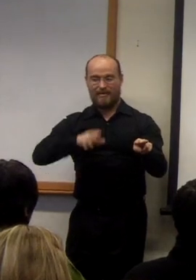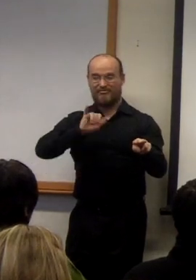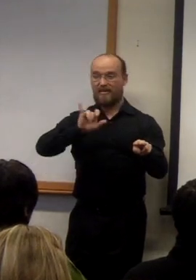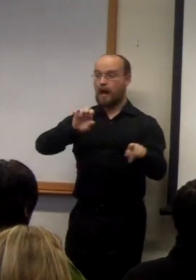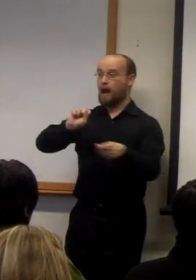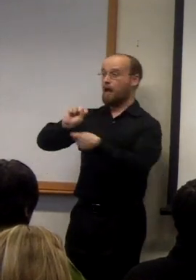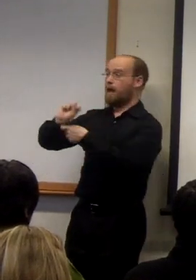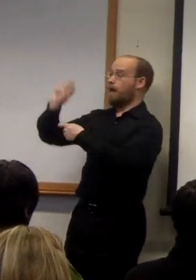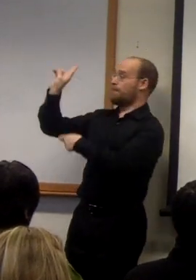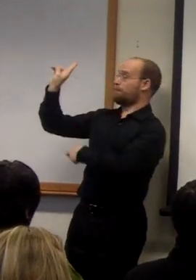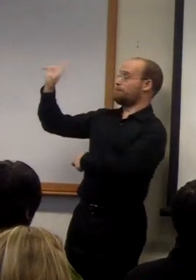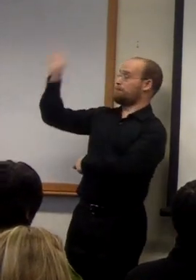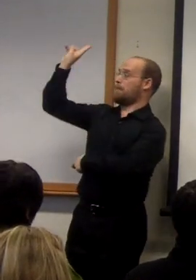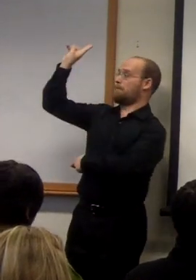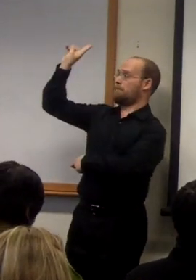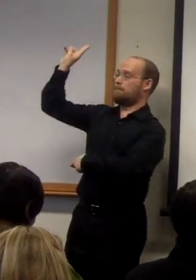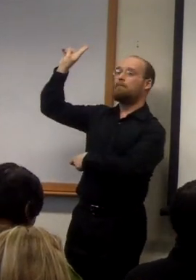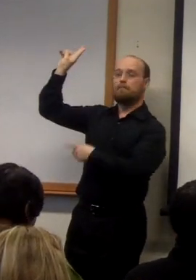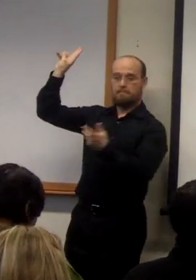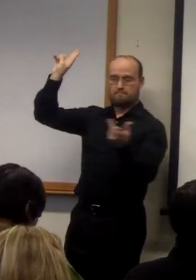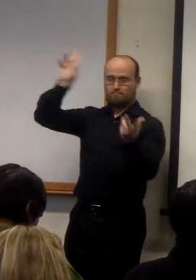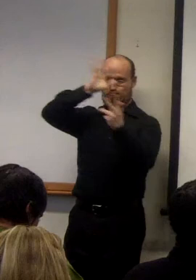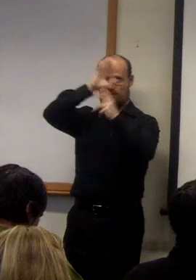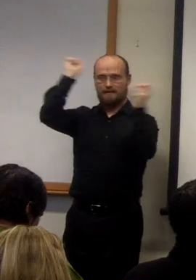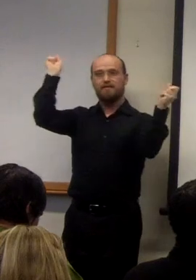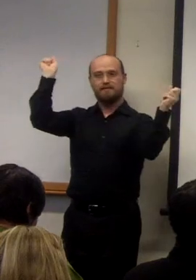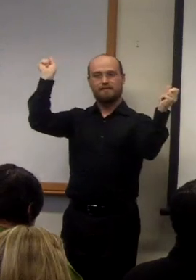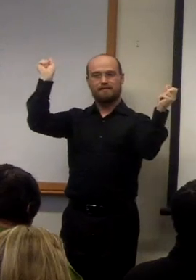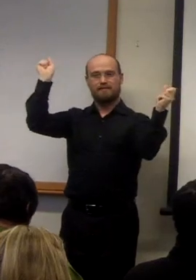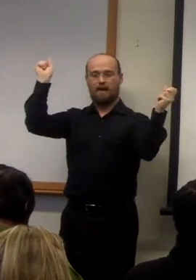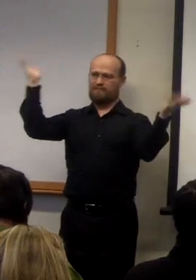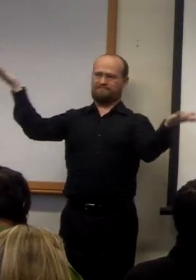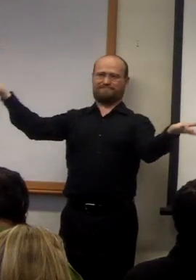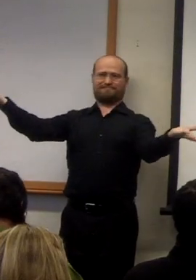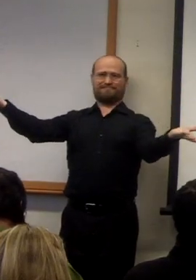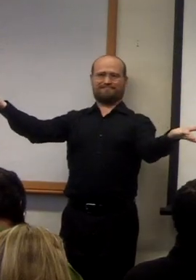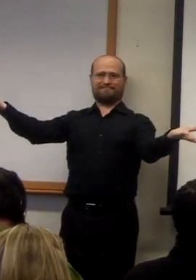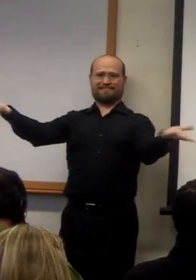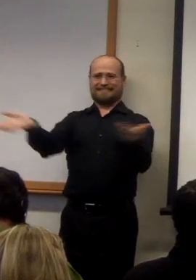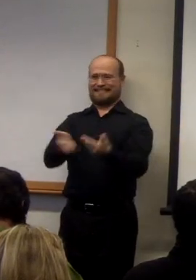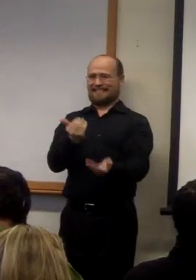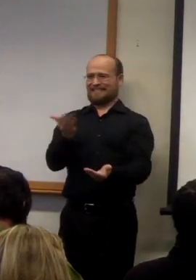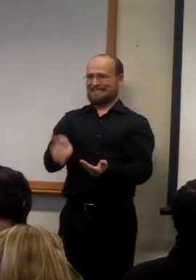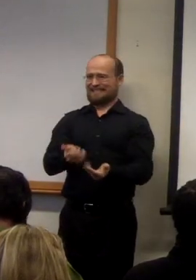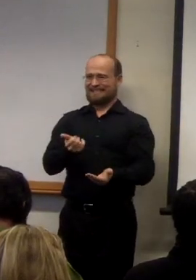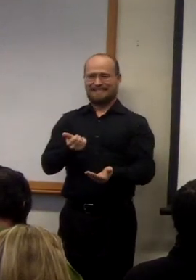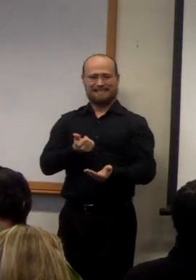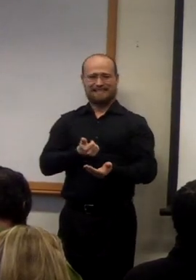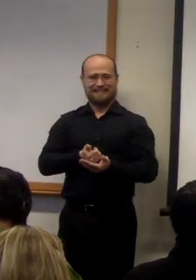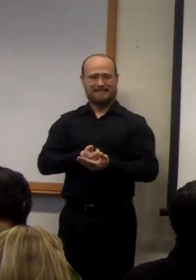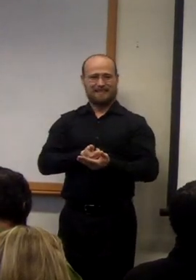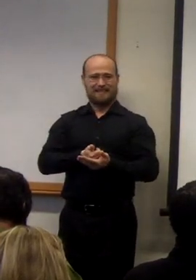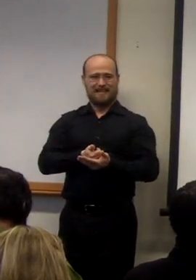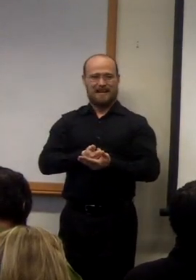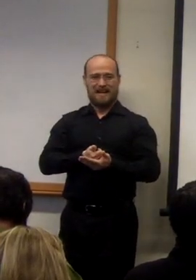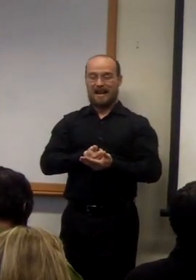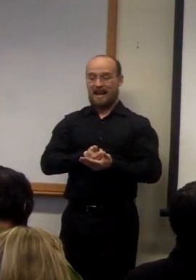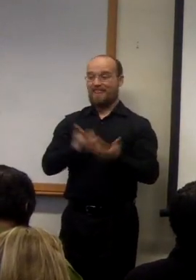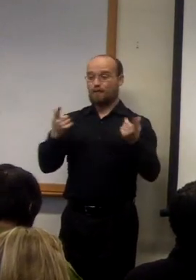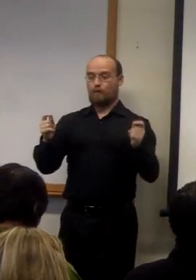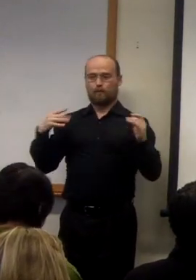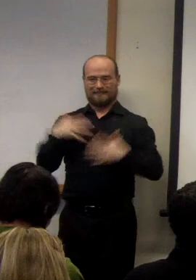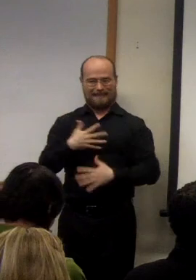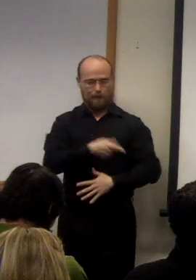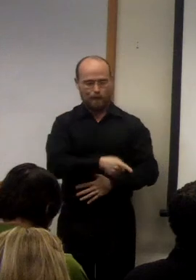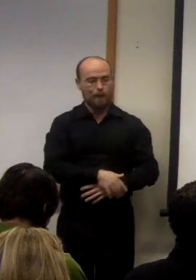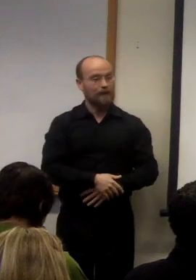and this nation. That's egg on the face. That's too obvious. That's too easy, right? To talk for it's an intimidation tactic, right? It's